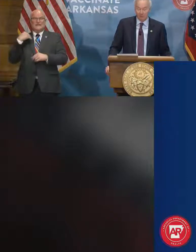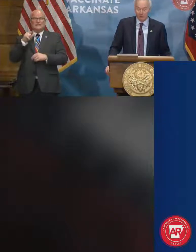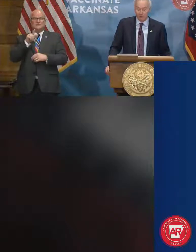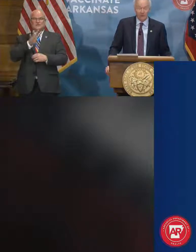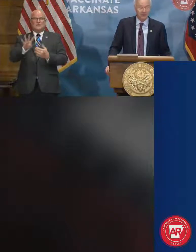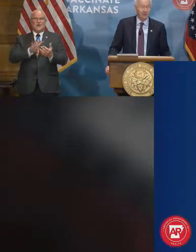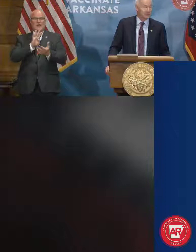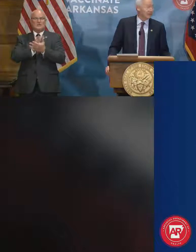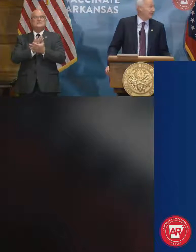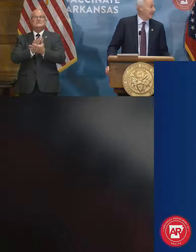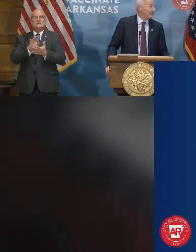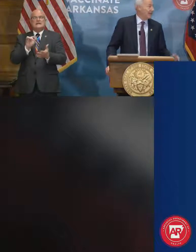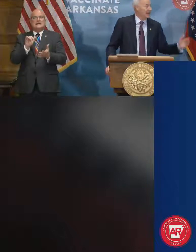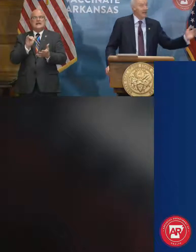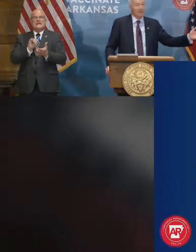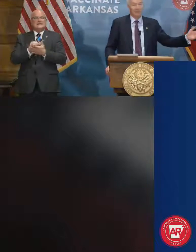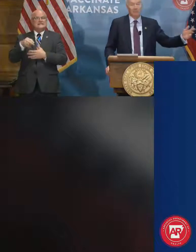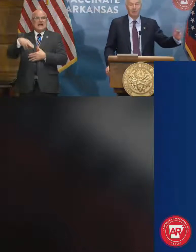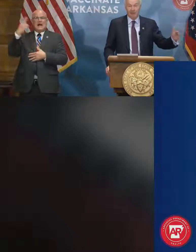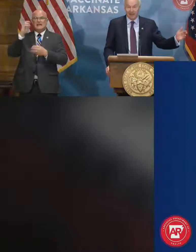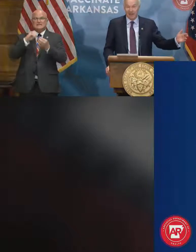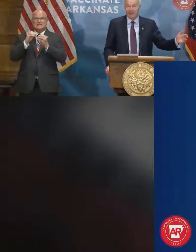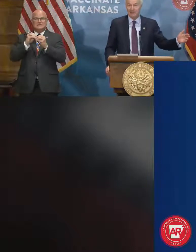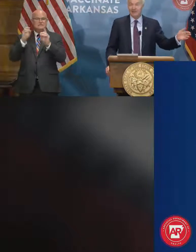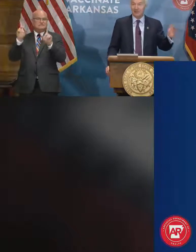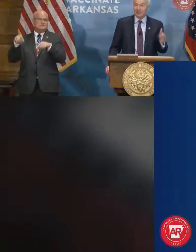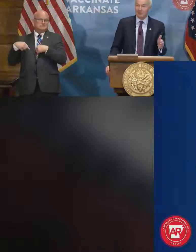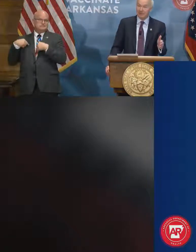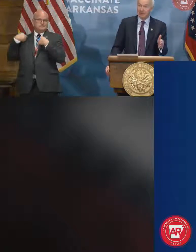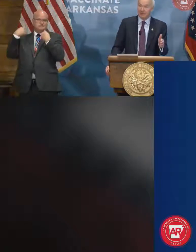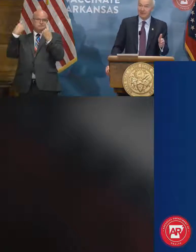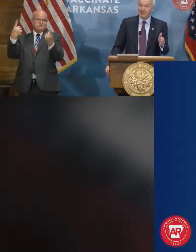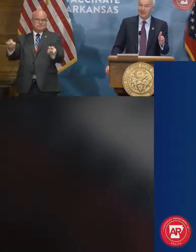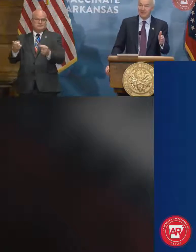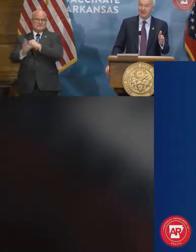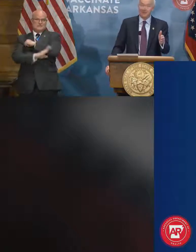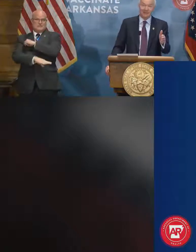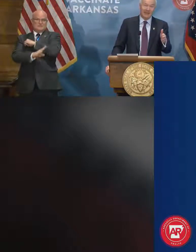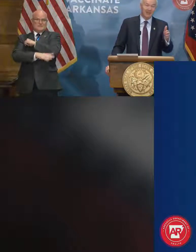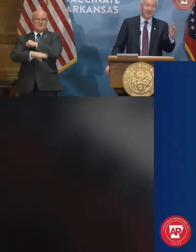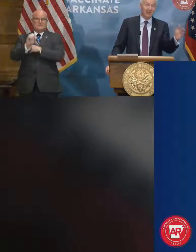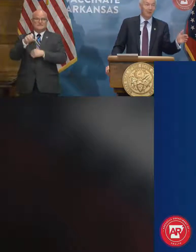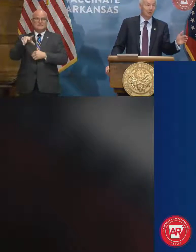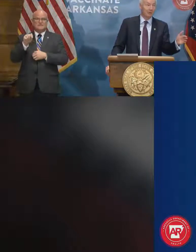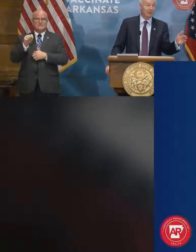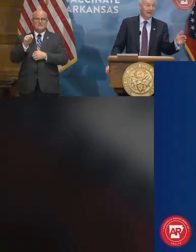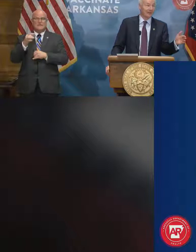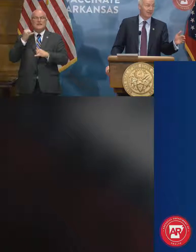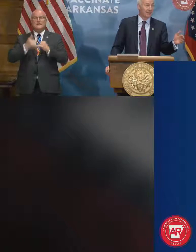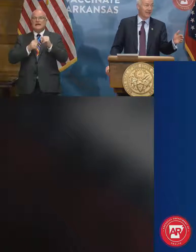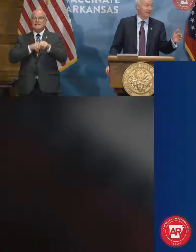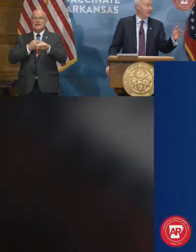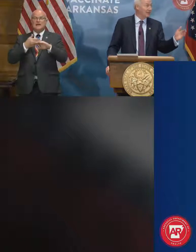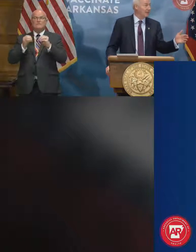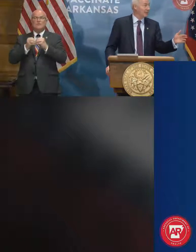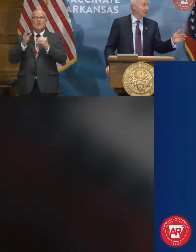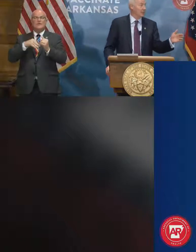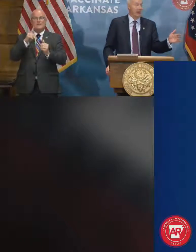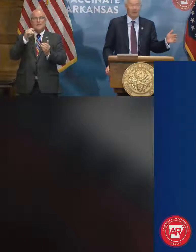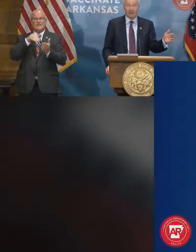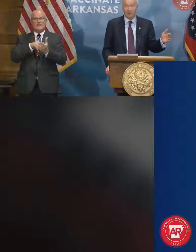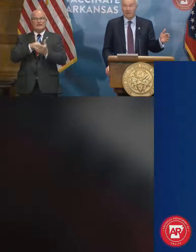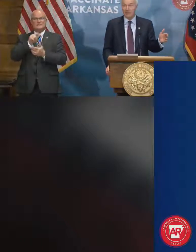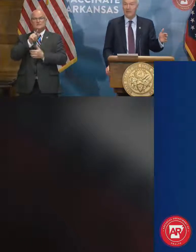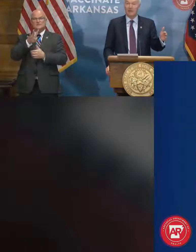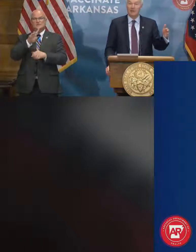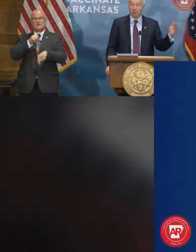24 hours, which is the highest number we've had since September. It's the last time we were over 1,000 cases in a